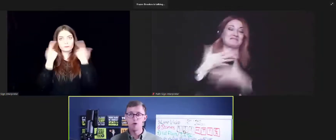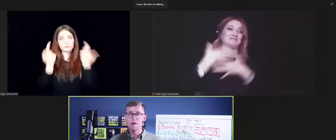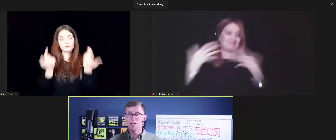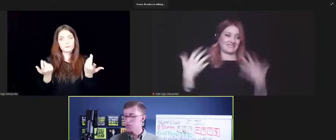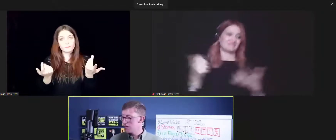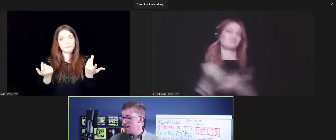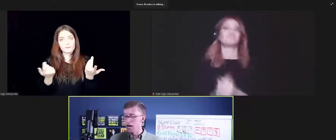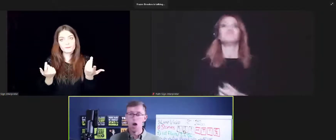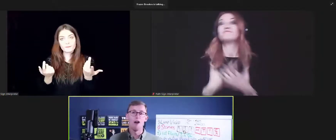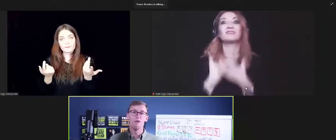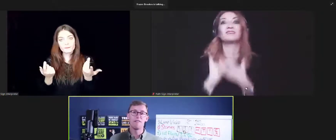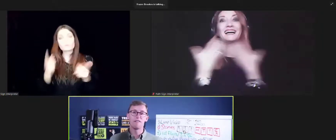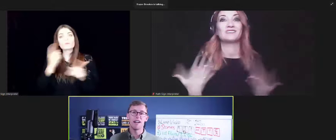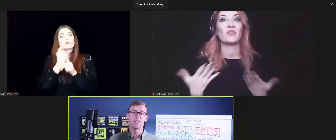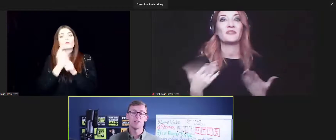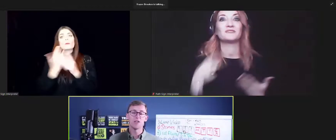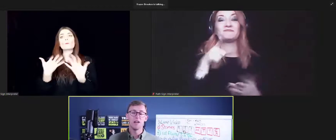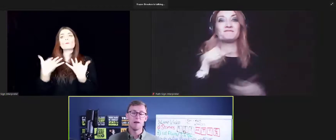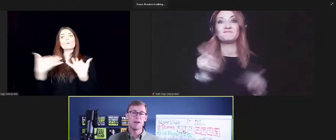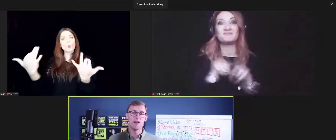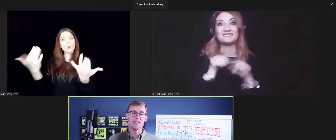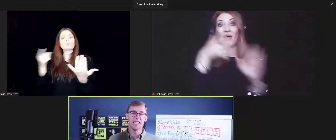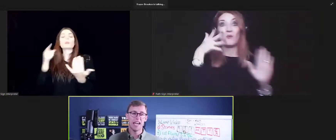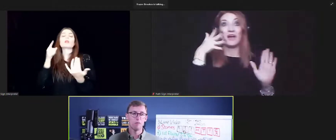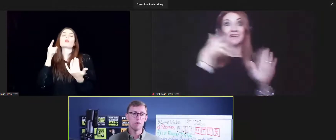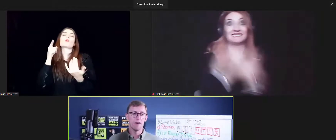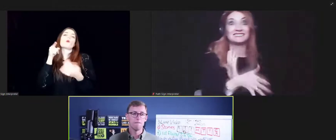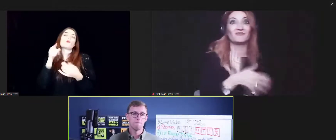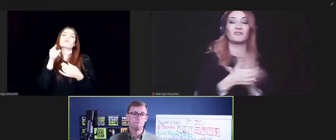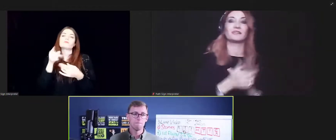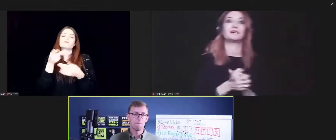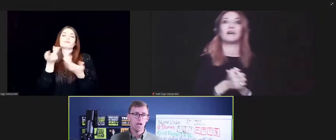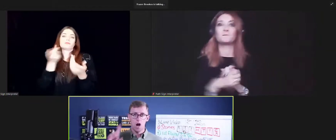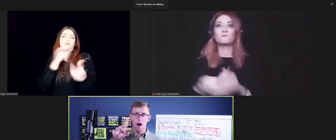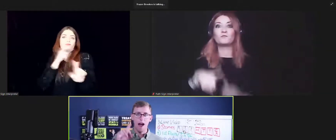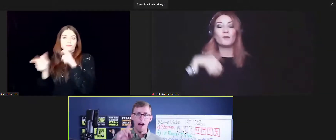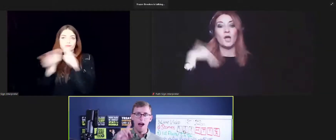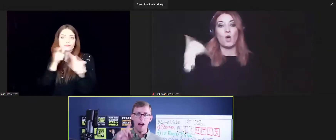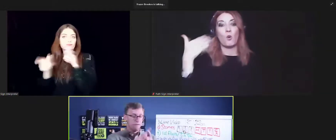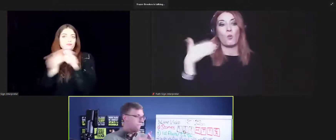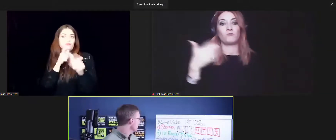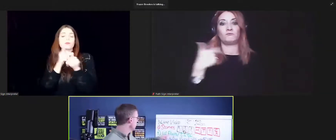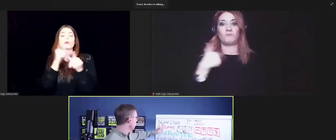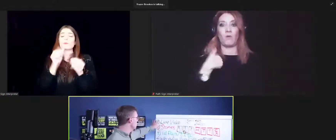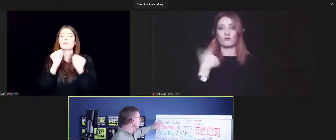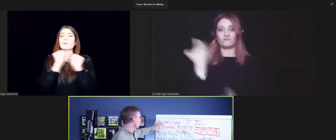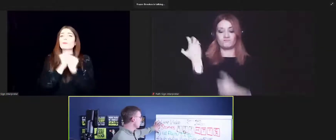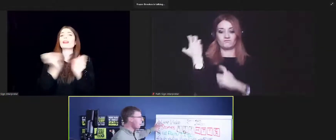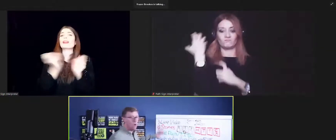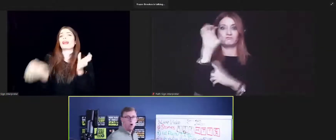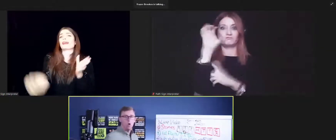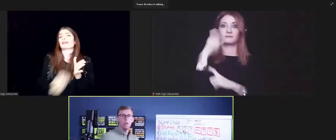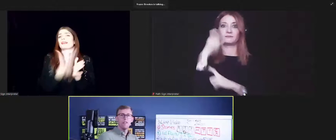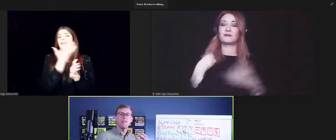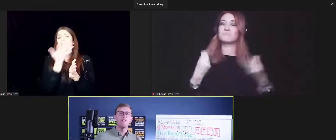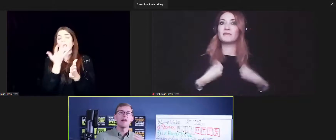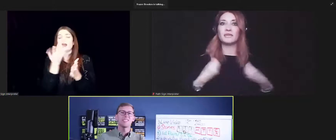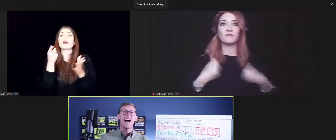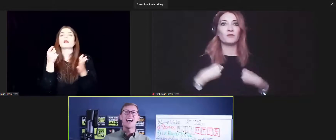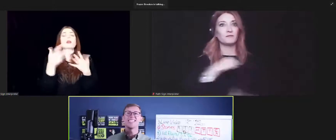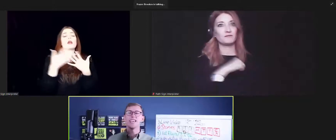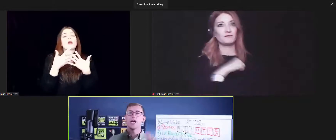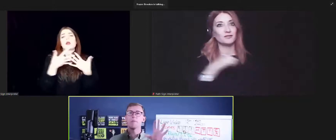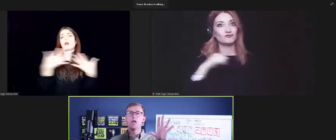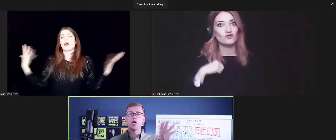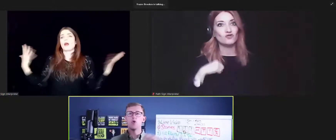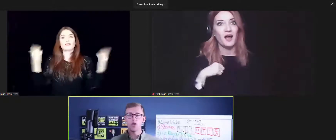huge business and a lot of raving fans by creating engagement. All right. So the first thing I wanted to talk about were the different things that I